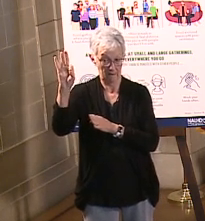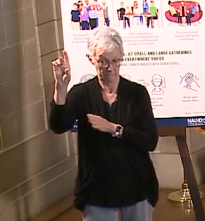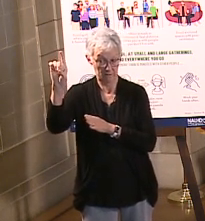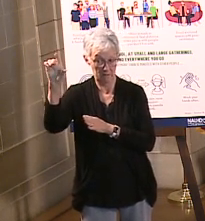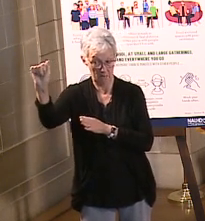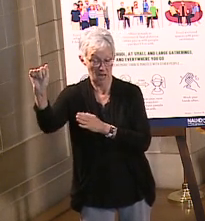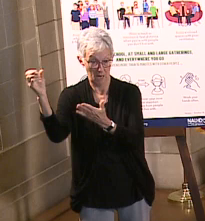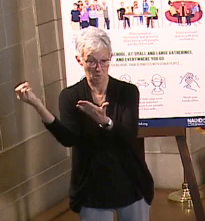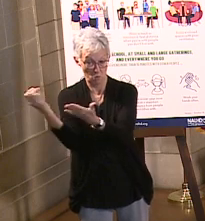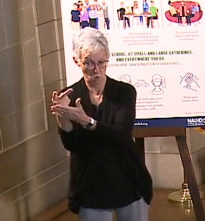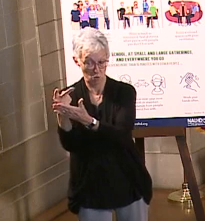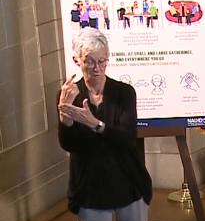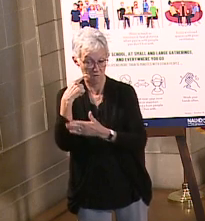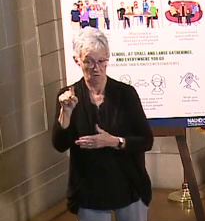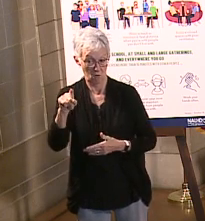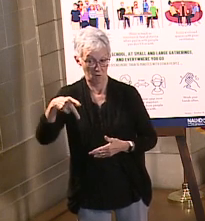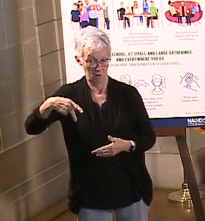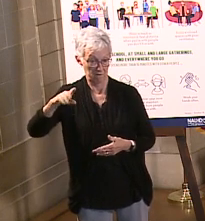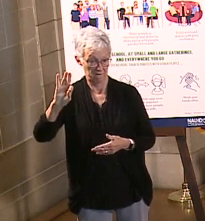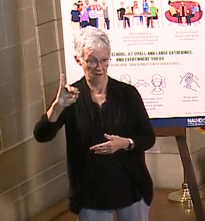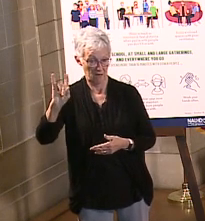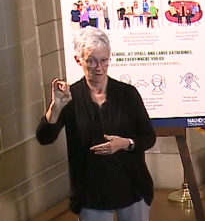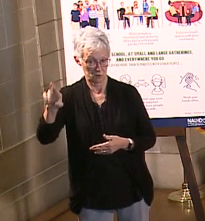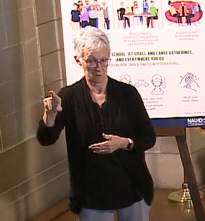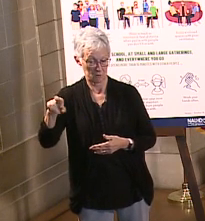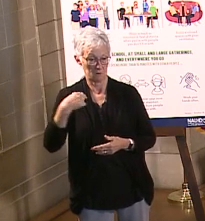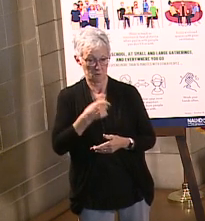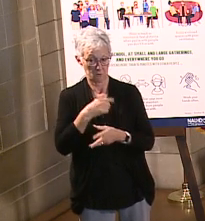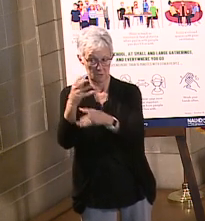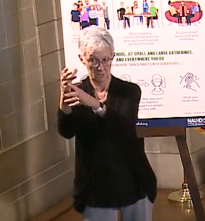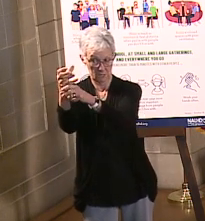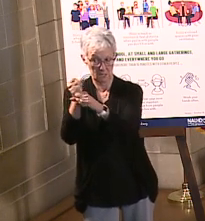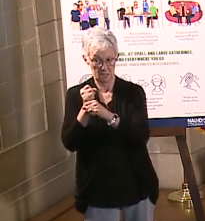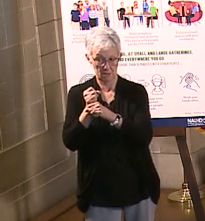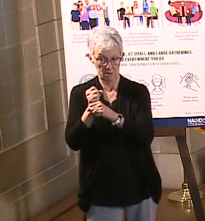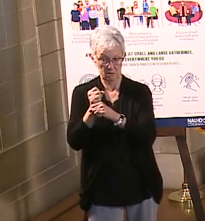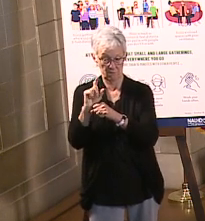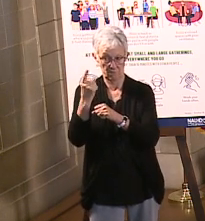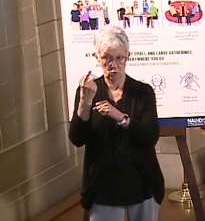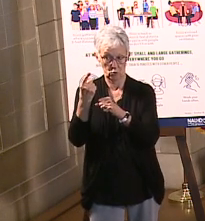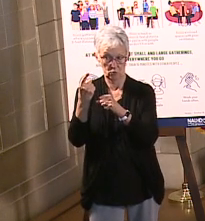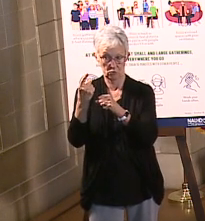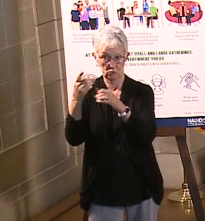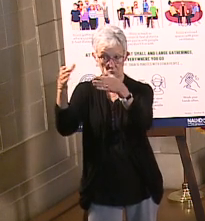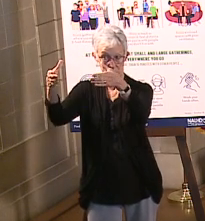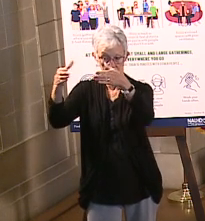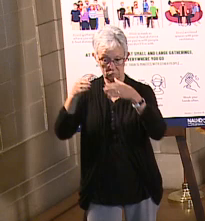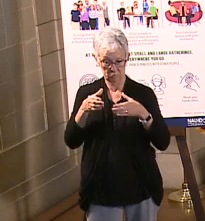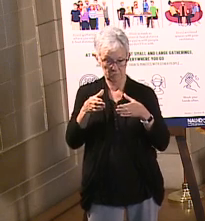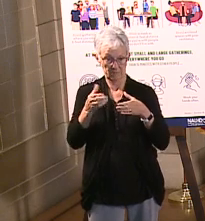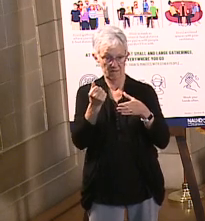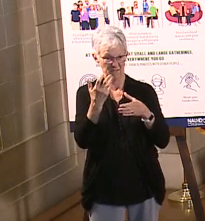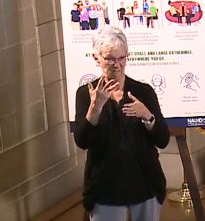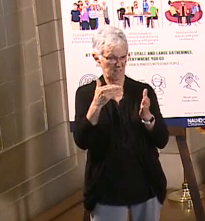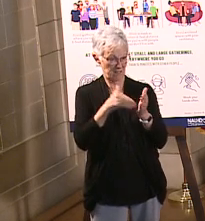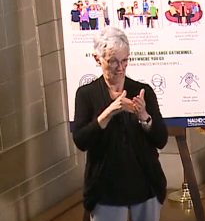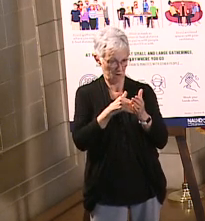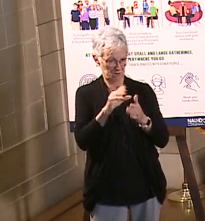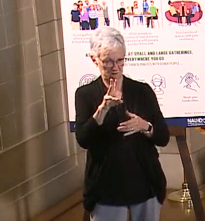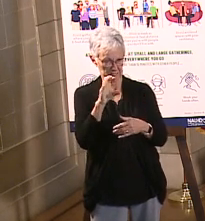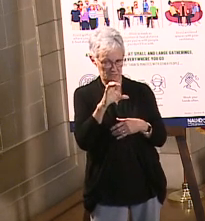Pfizer, and we receive that first shipment of 15,600 the week of December